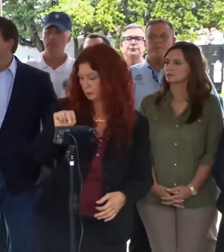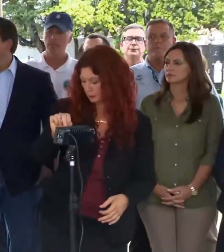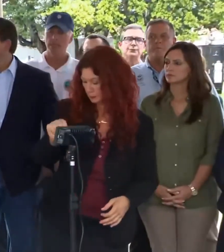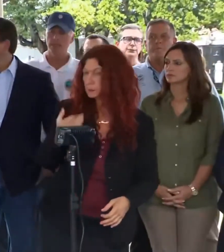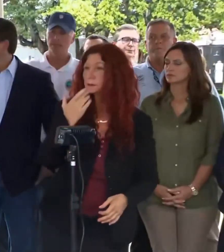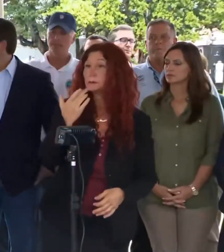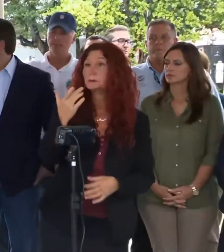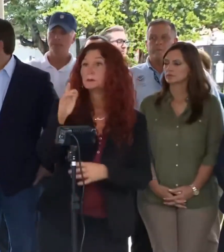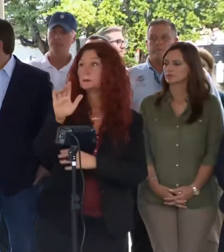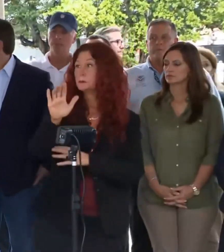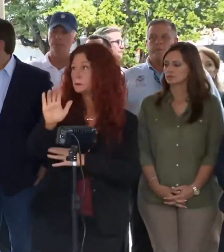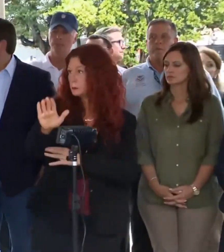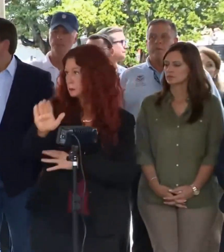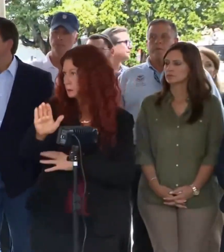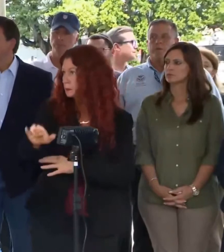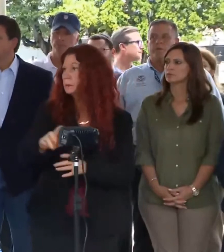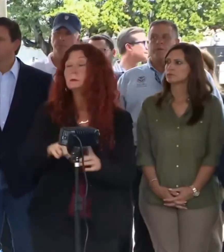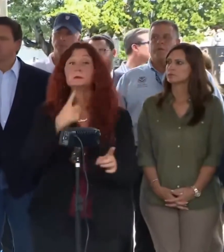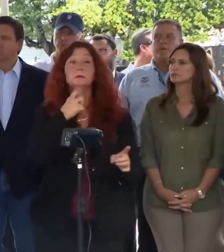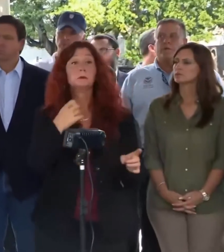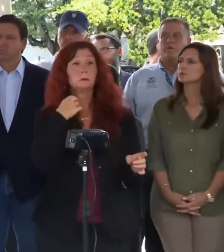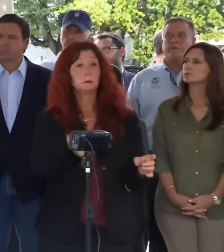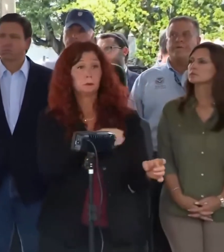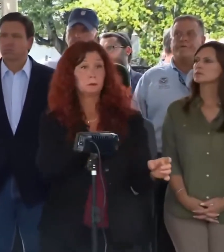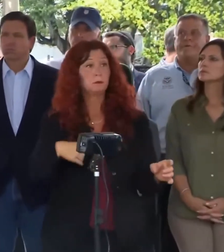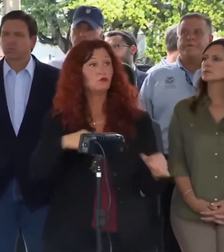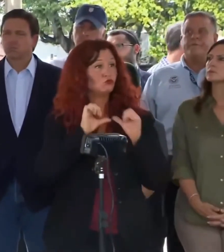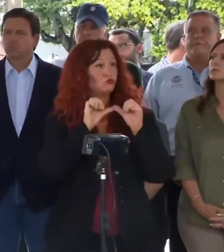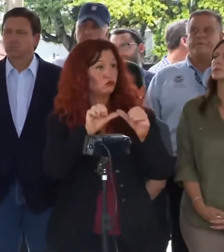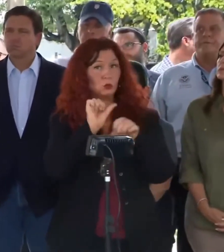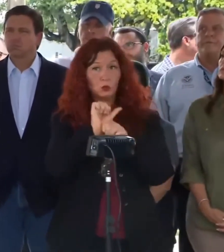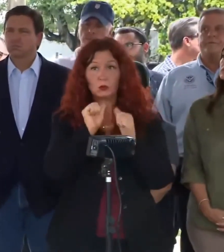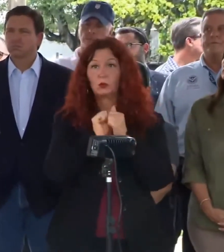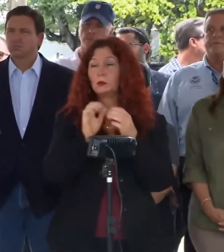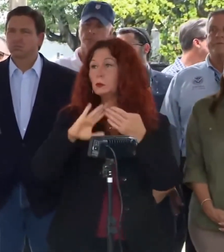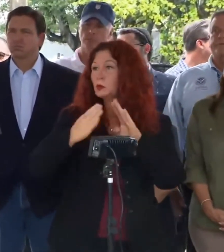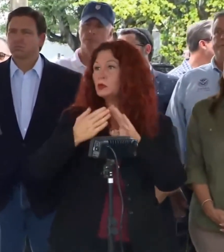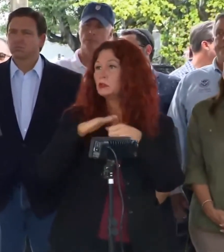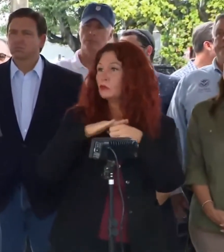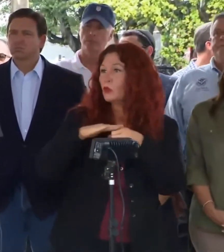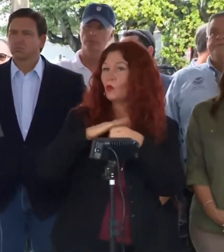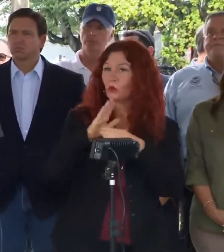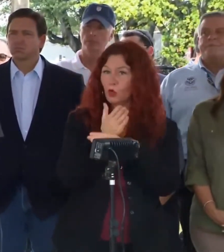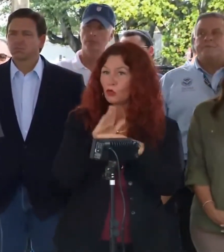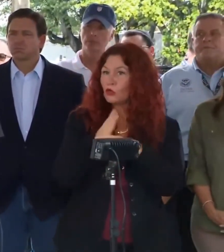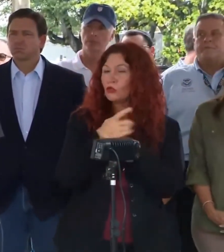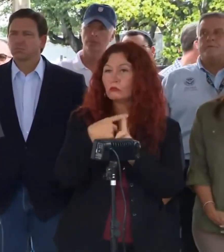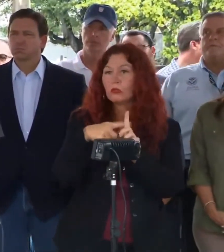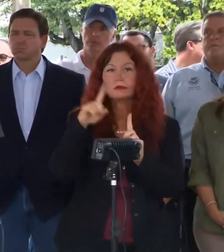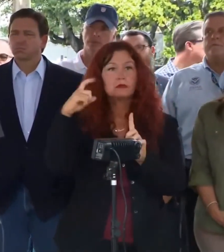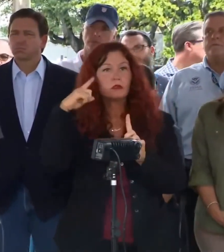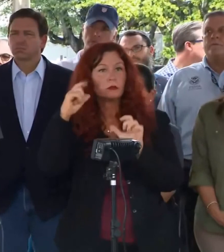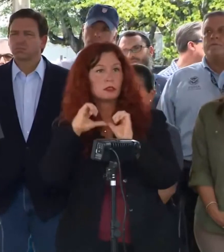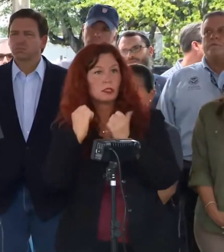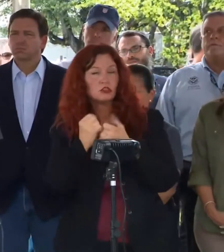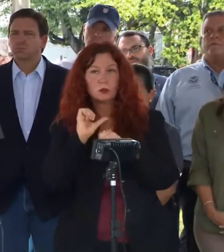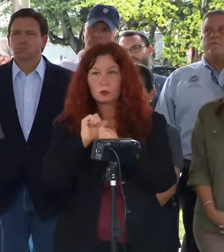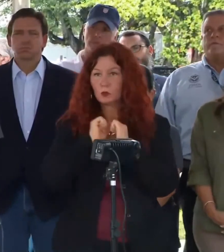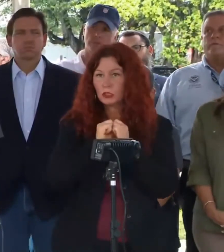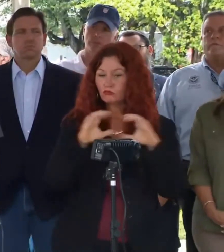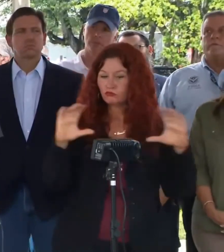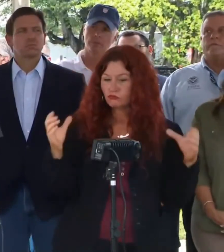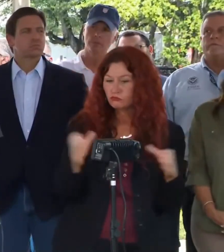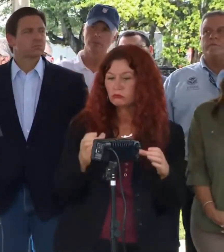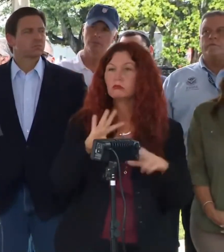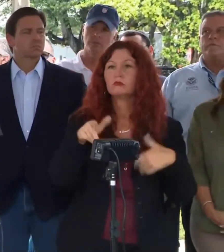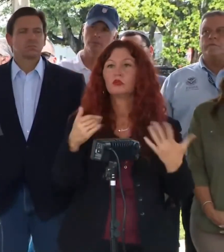Good afternoon. So the Red Cross continues to coordinate with our community and local partners as well as our government agencies to provide